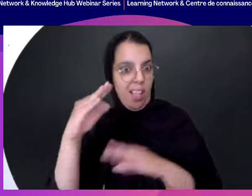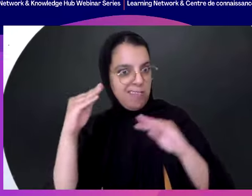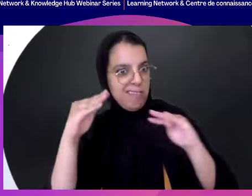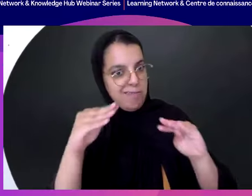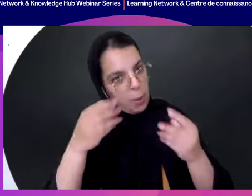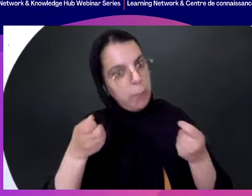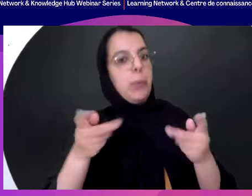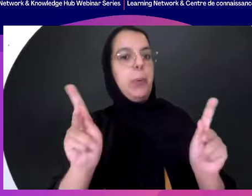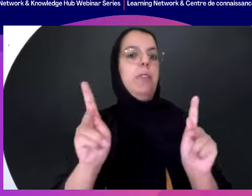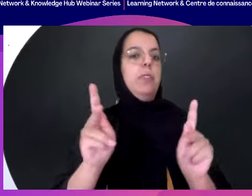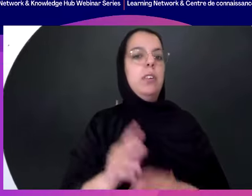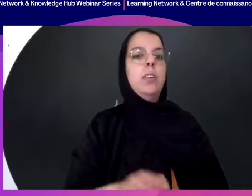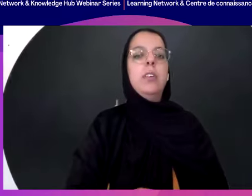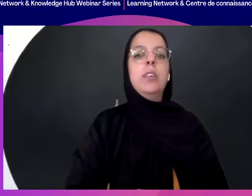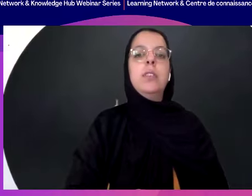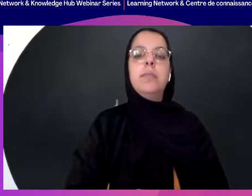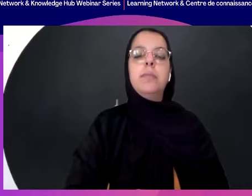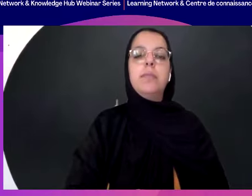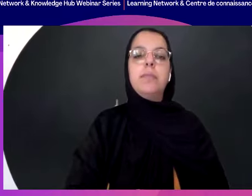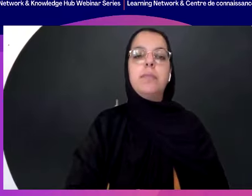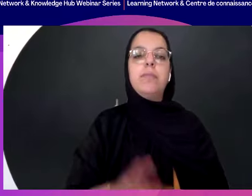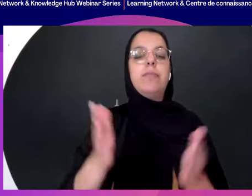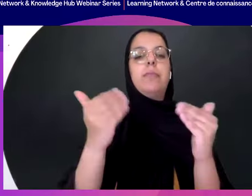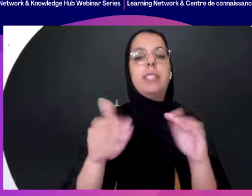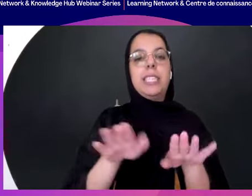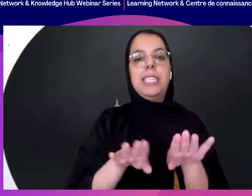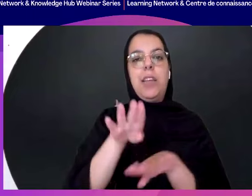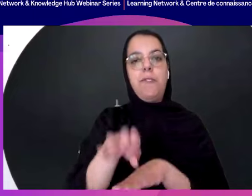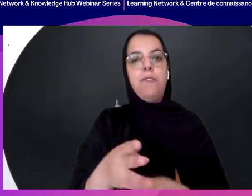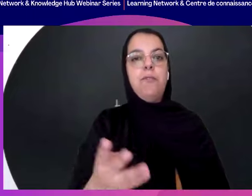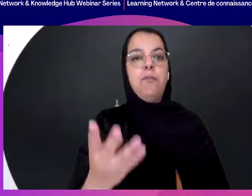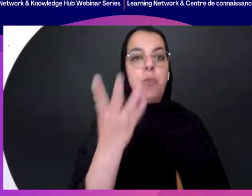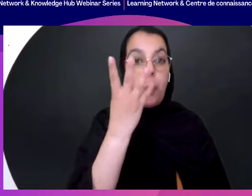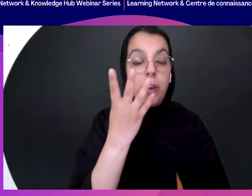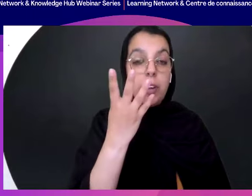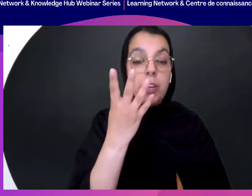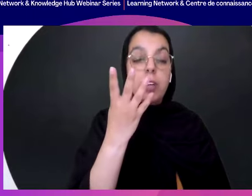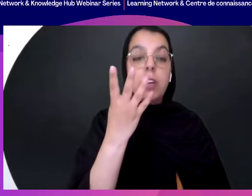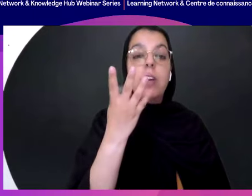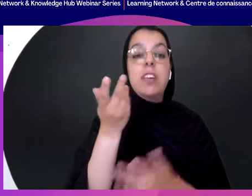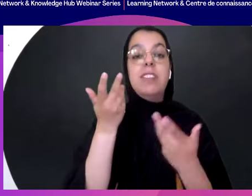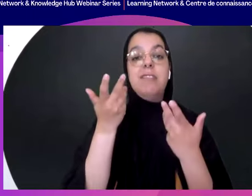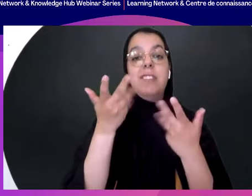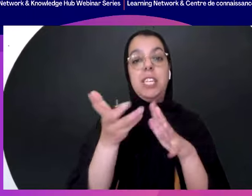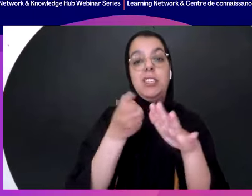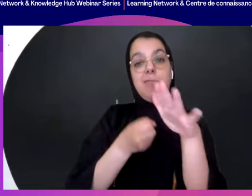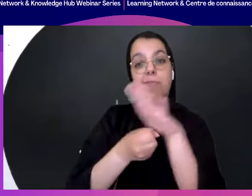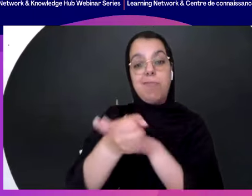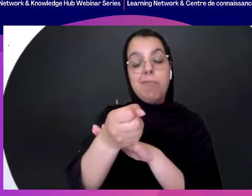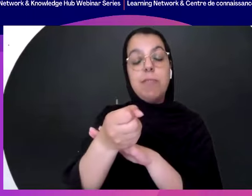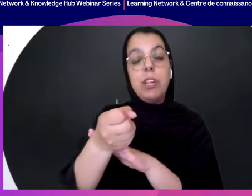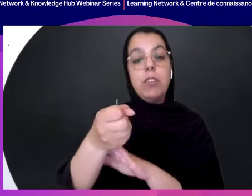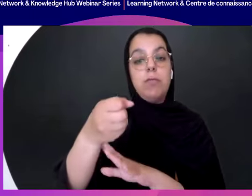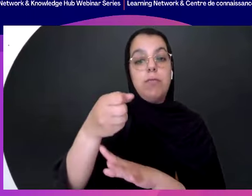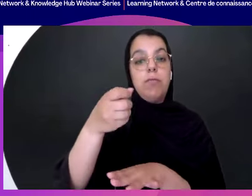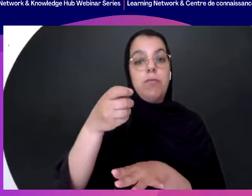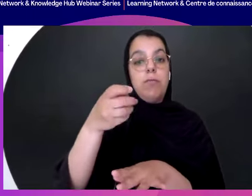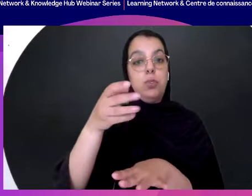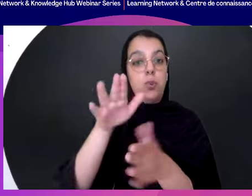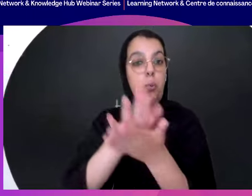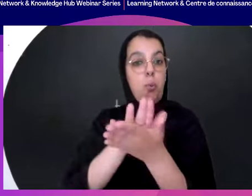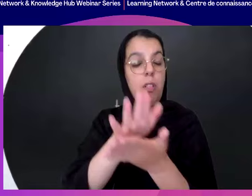And then step 4, after they come to residential school and experience all of